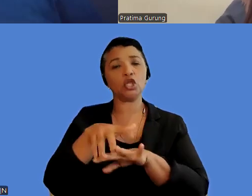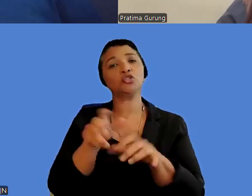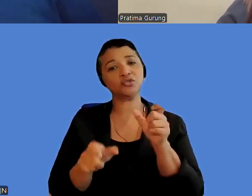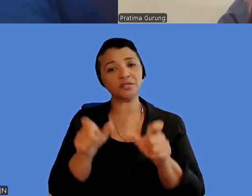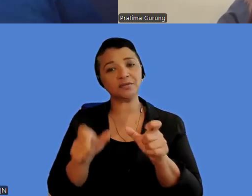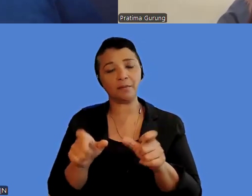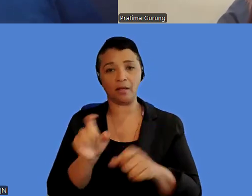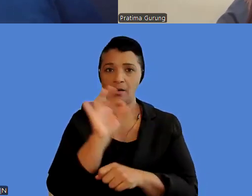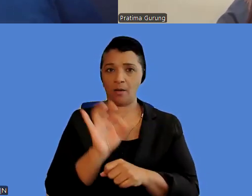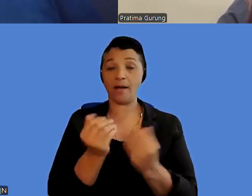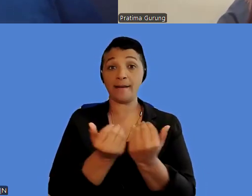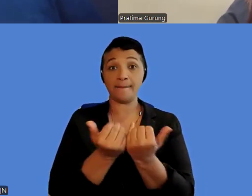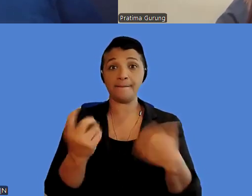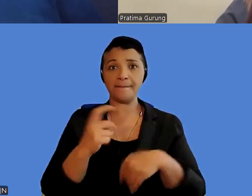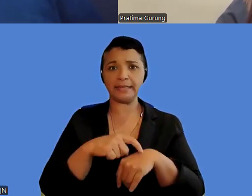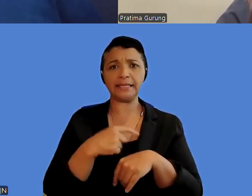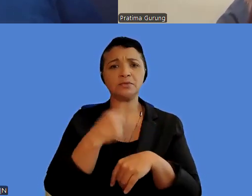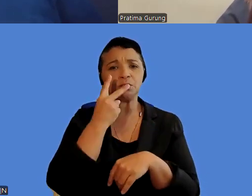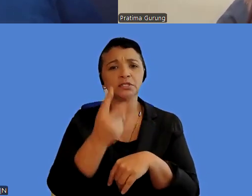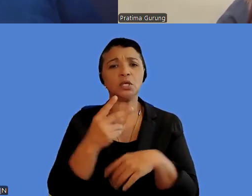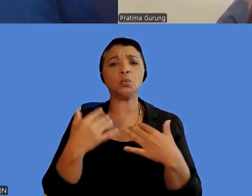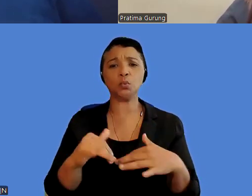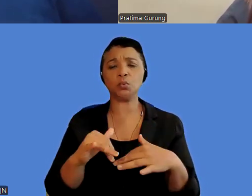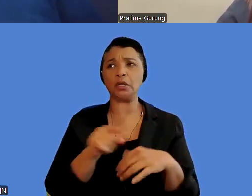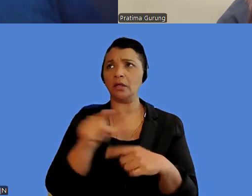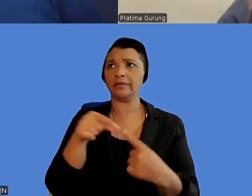that Indigenous peoples and agendas are not